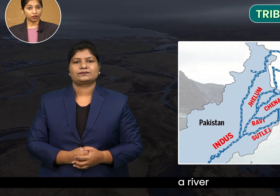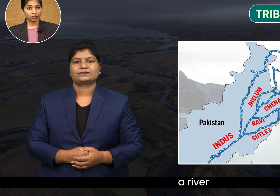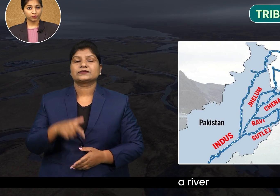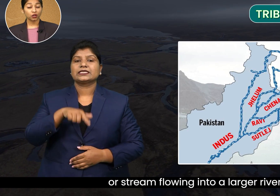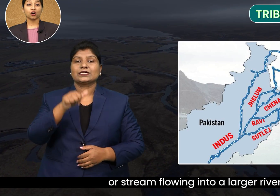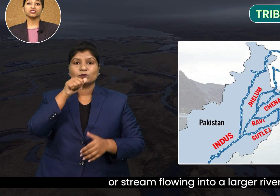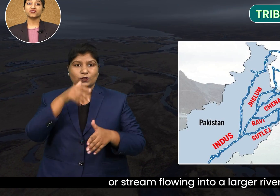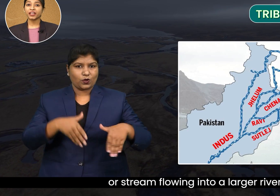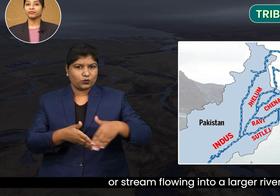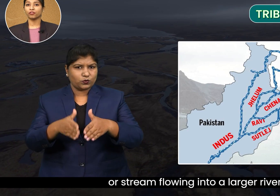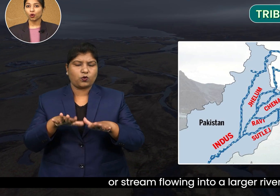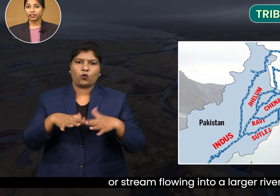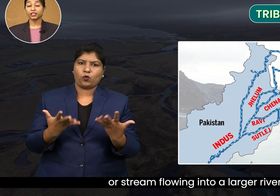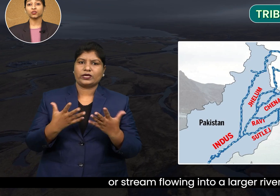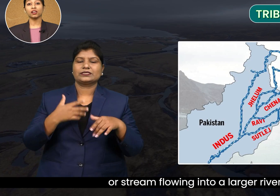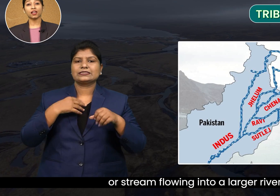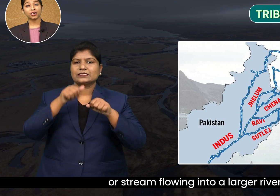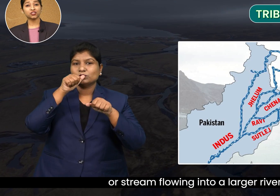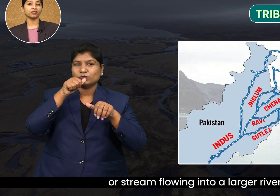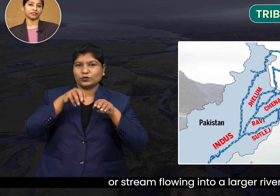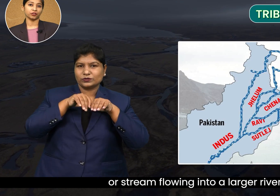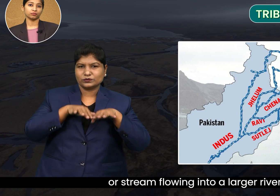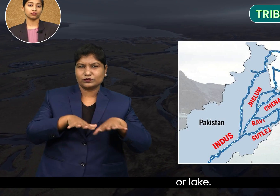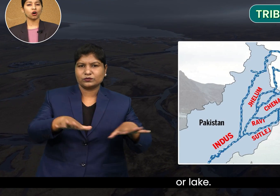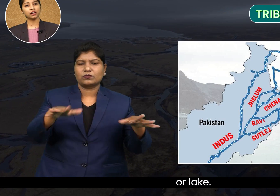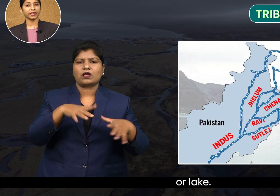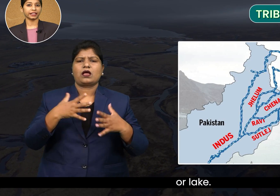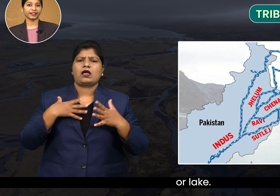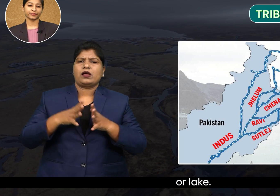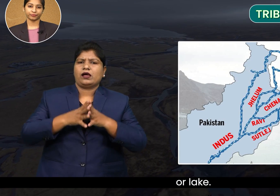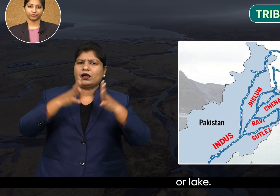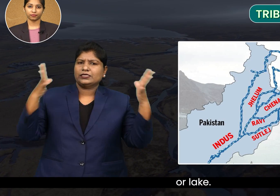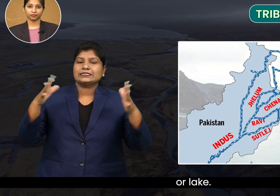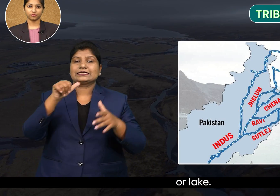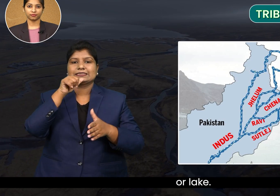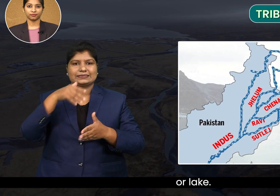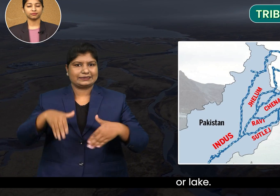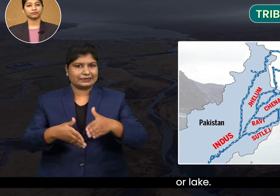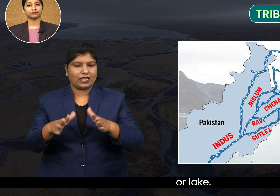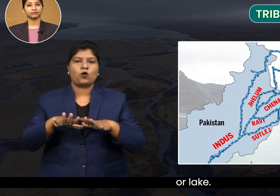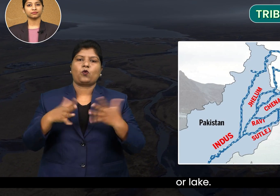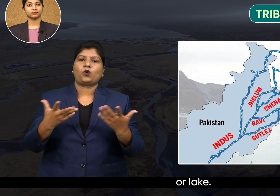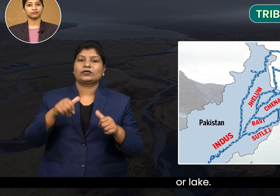a river or stream flowing into a larger river or lake.